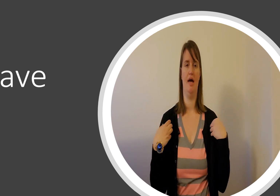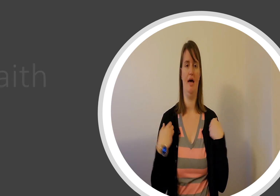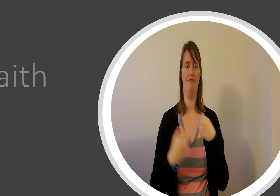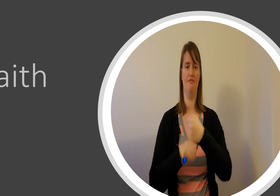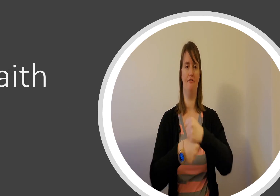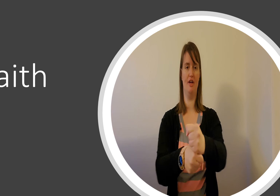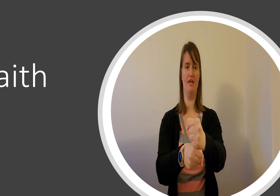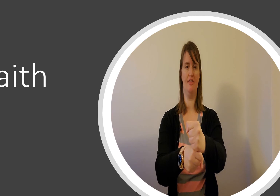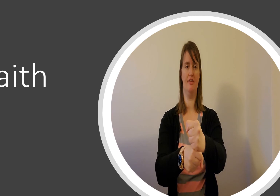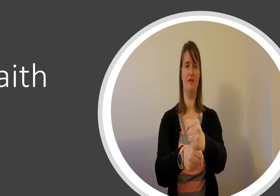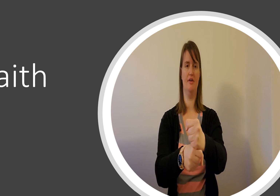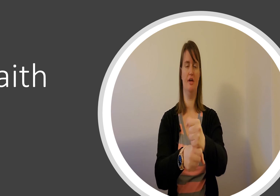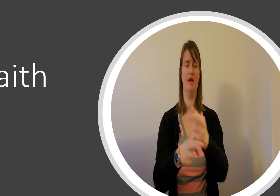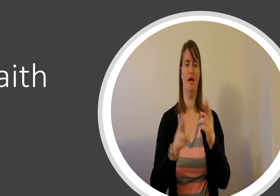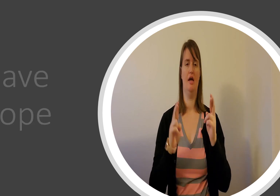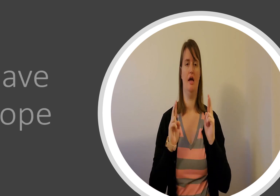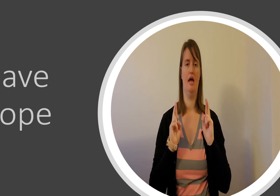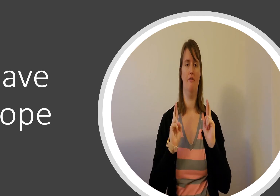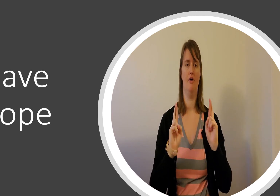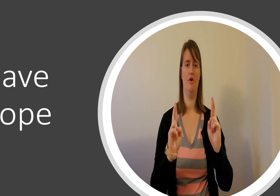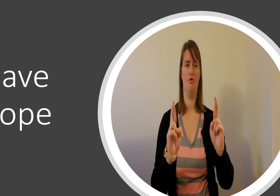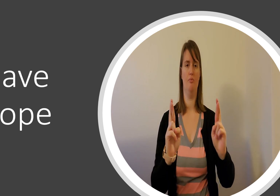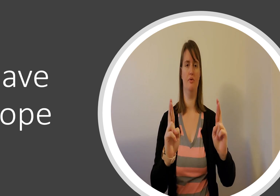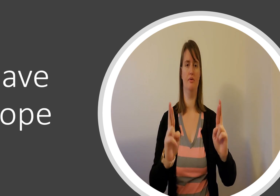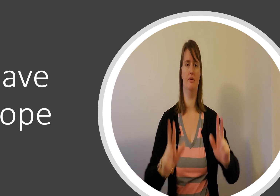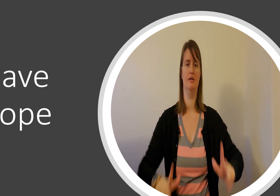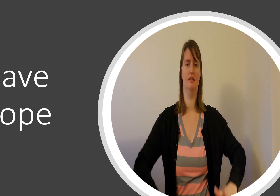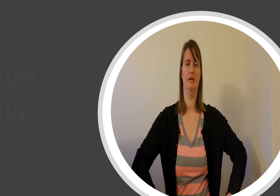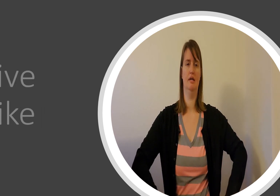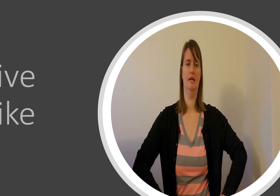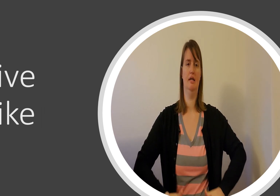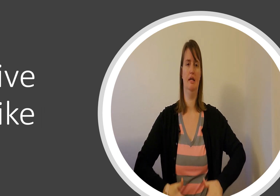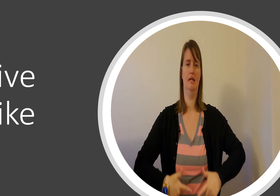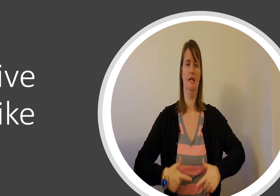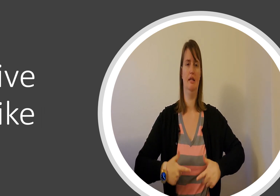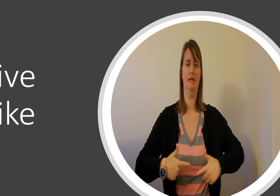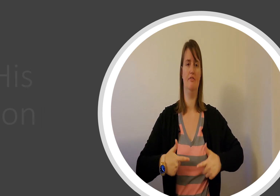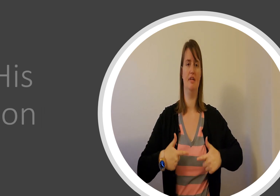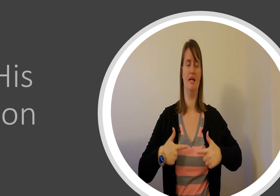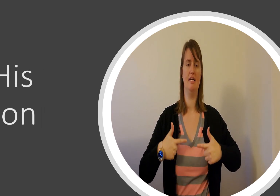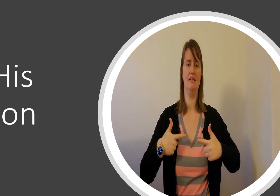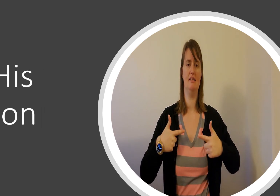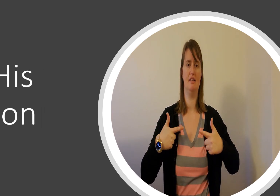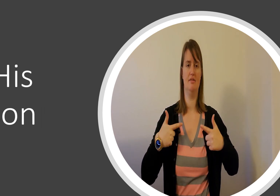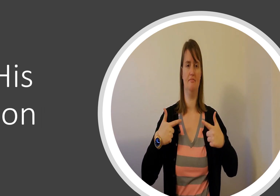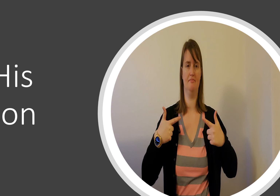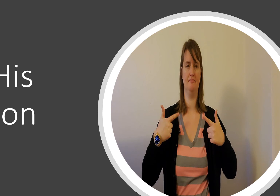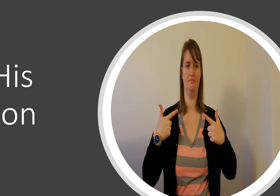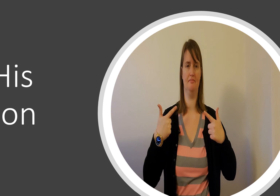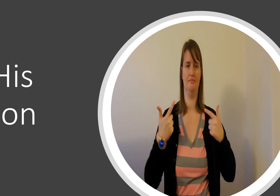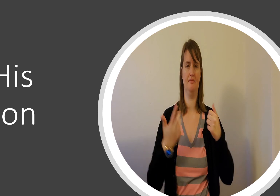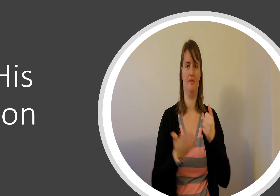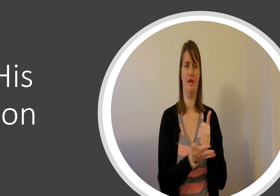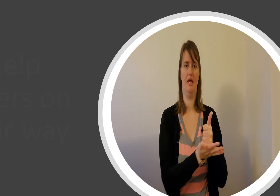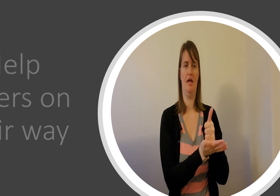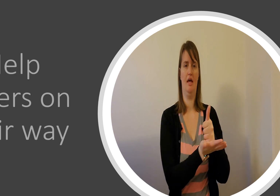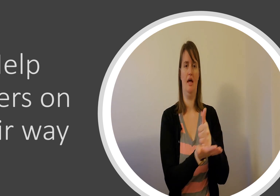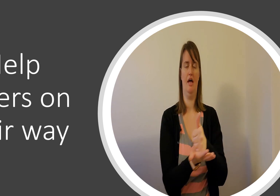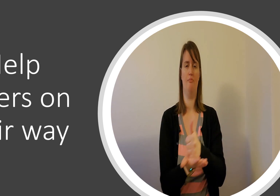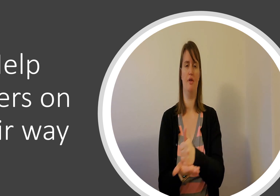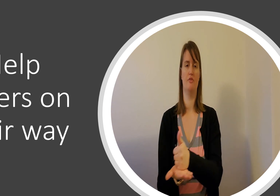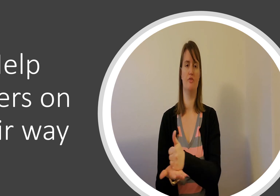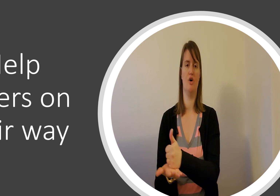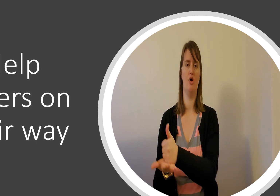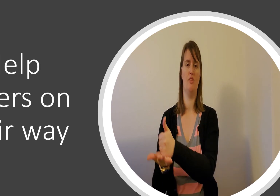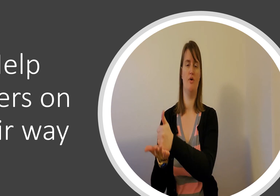So have faith, have hope, live like his son,